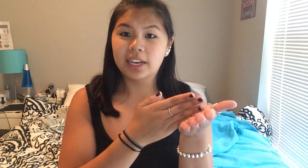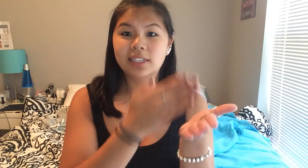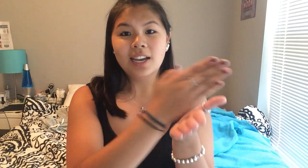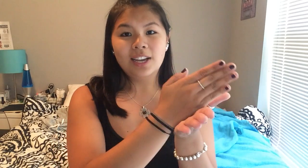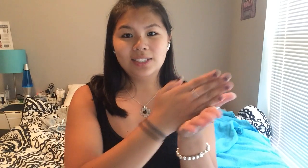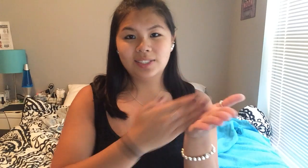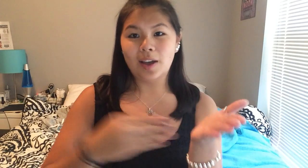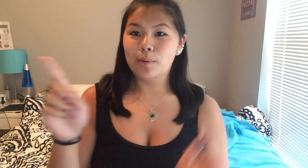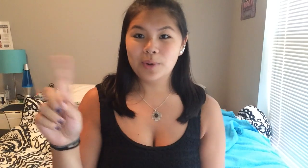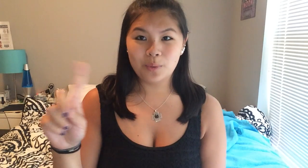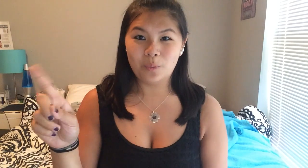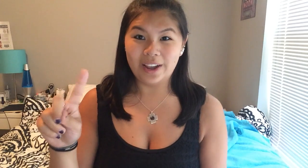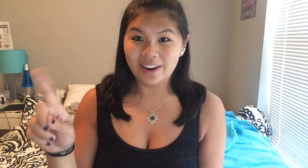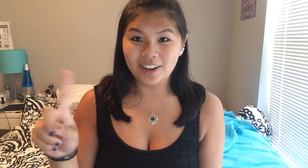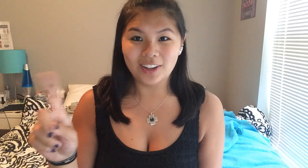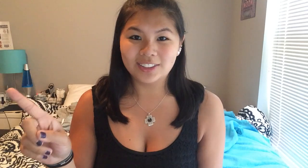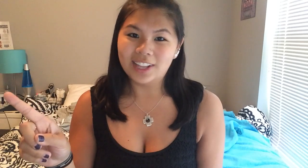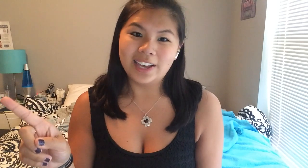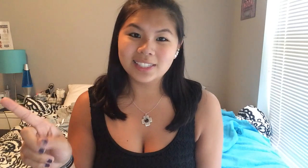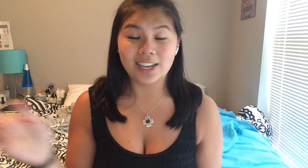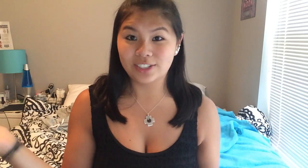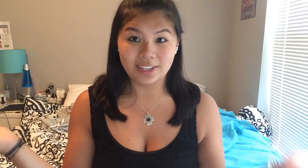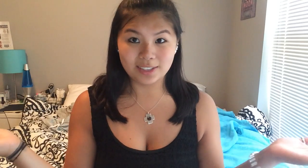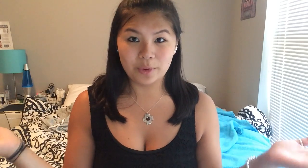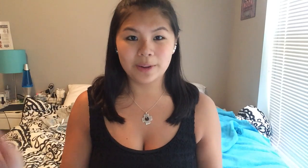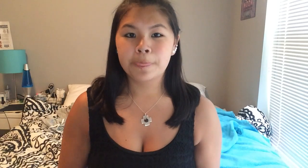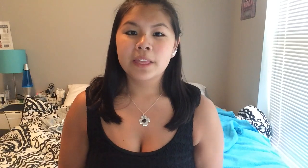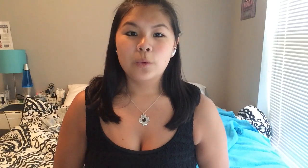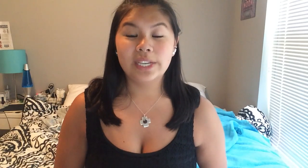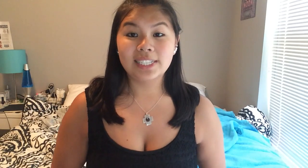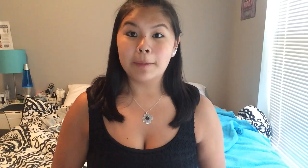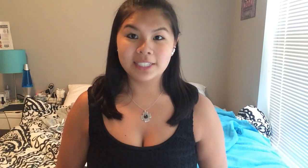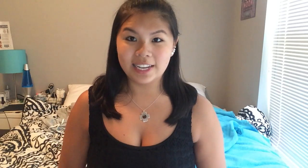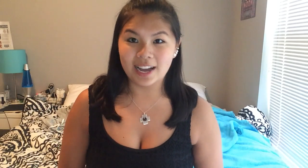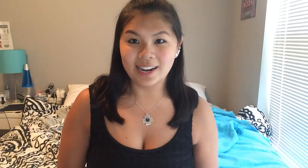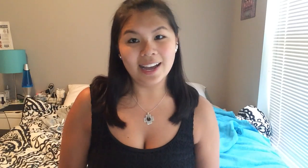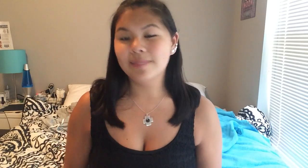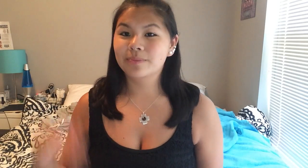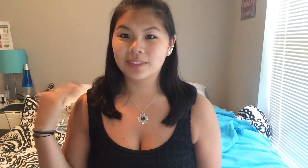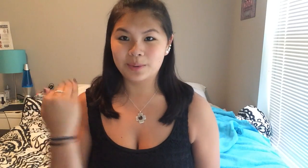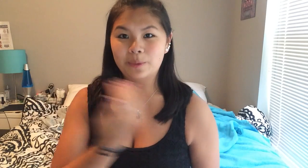hand somewhere along the lines. I just signed somewhere. We stopped seeing eye to eye.